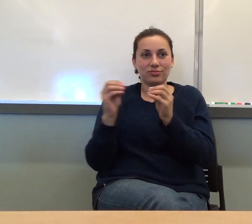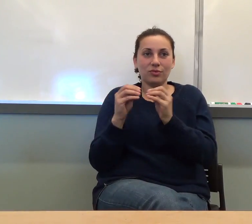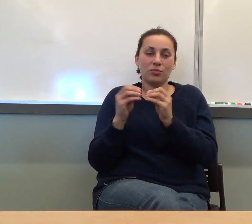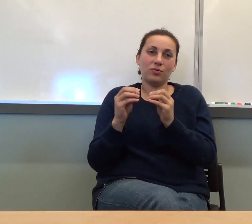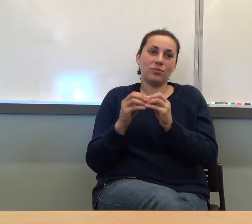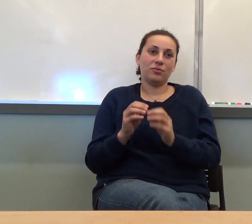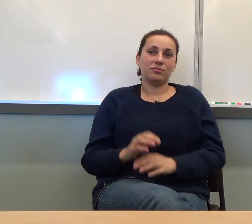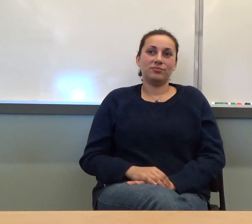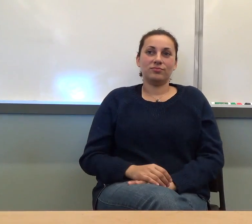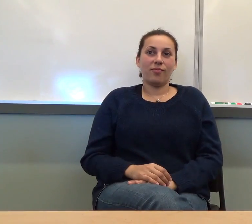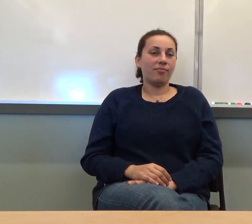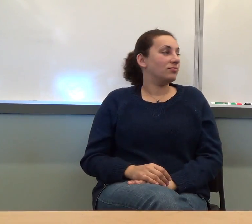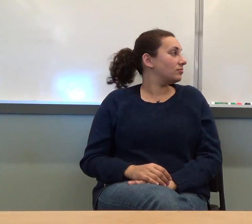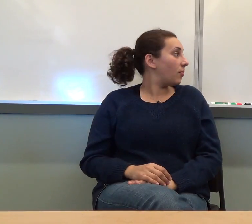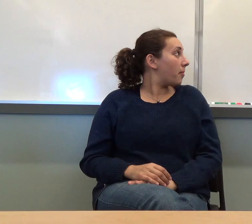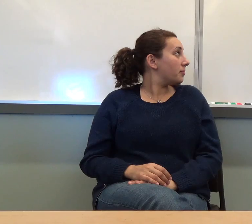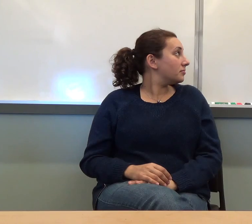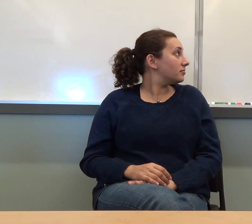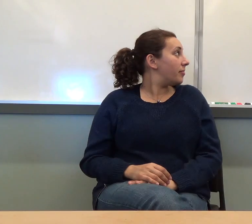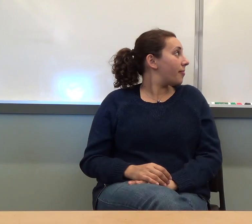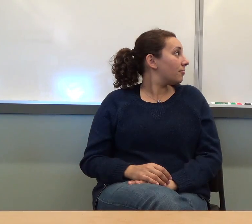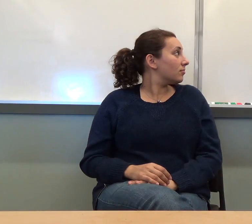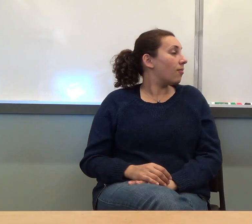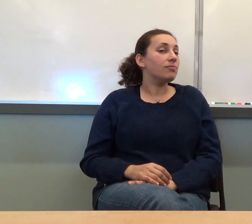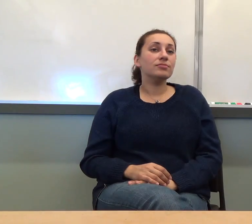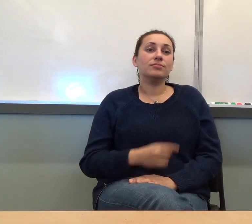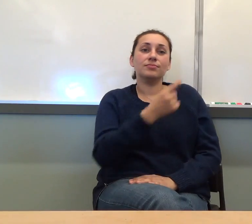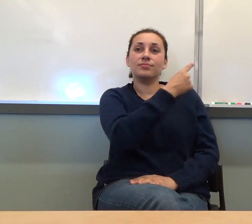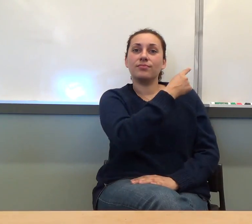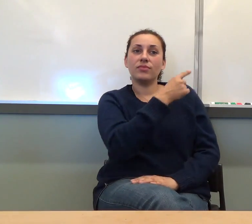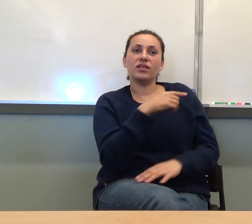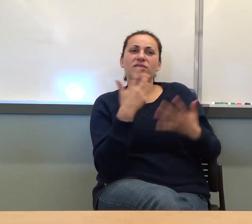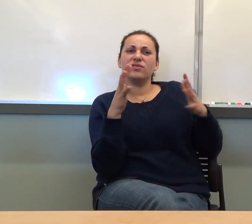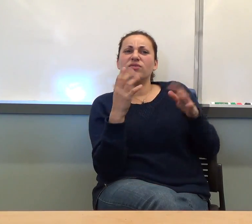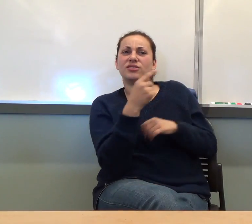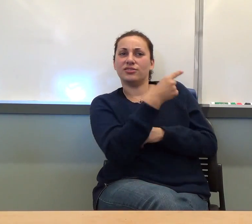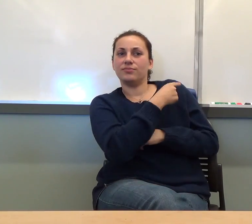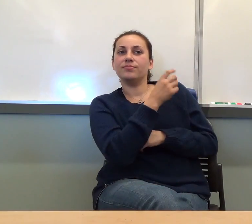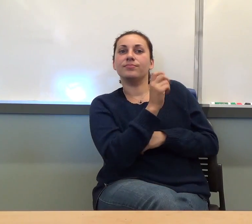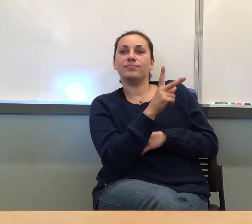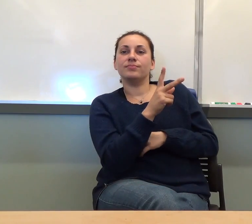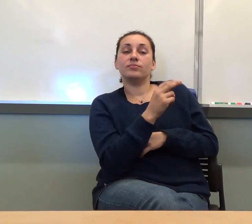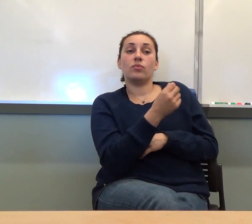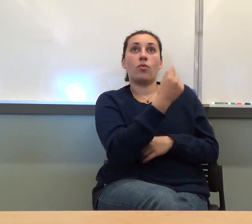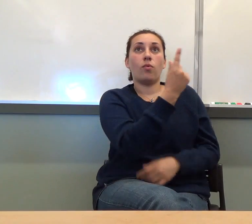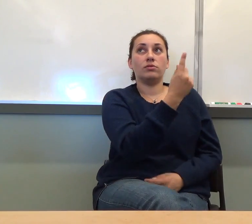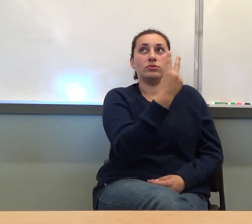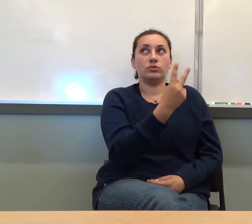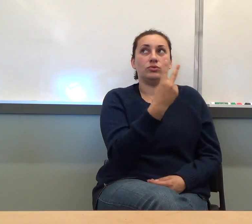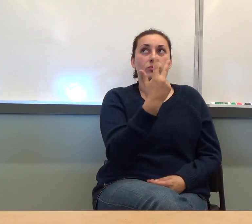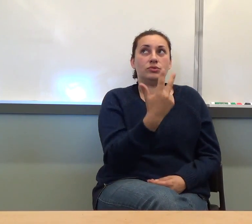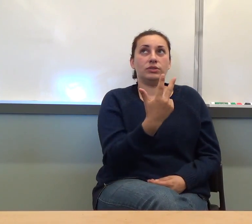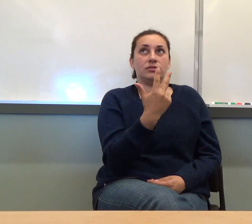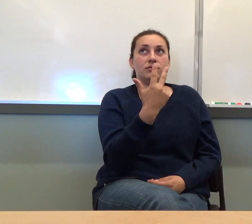Okay. So let's go back and do this one. 1, 2, 3 2's.